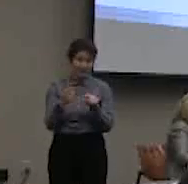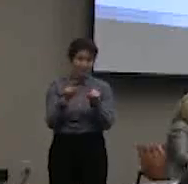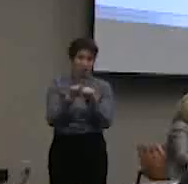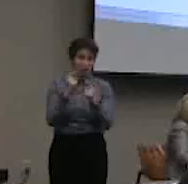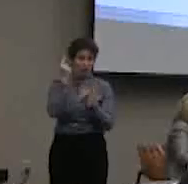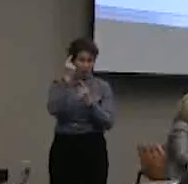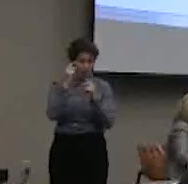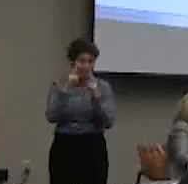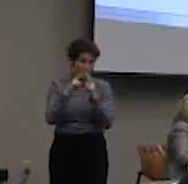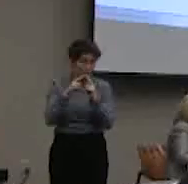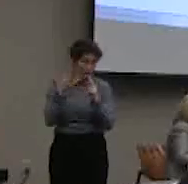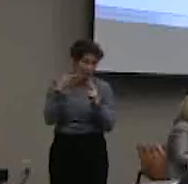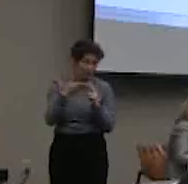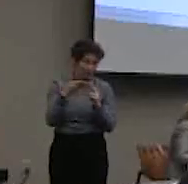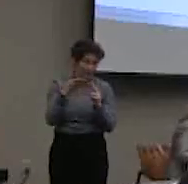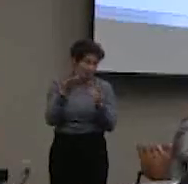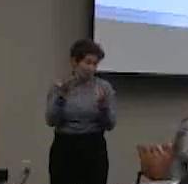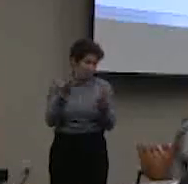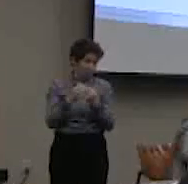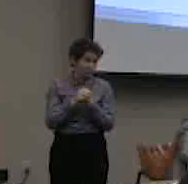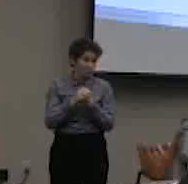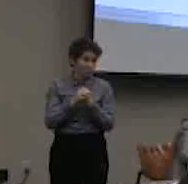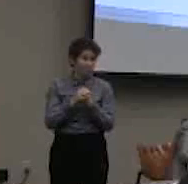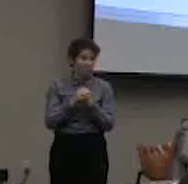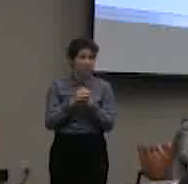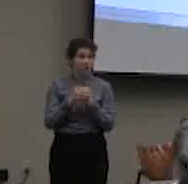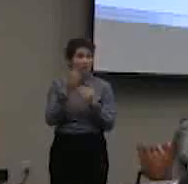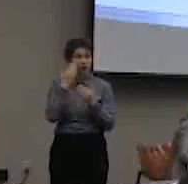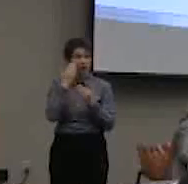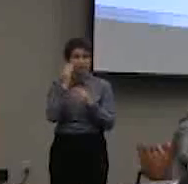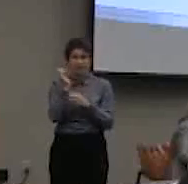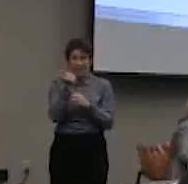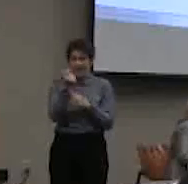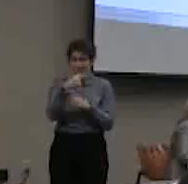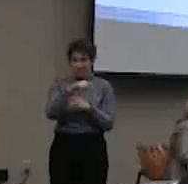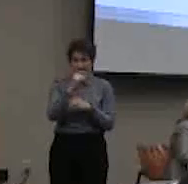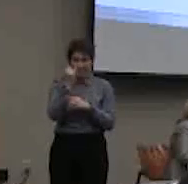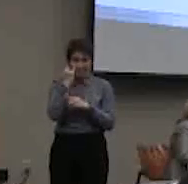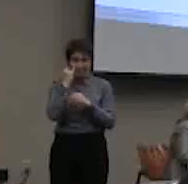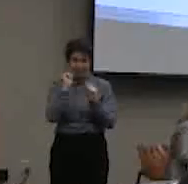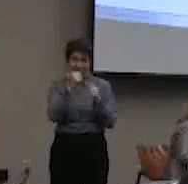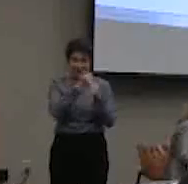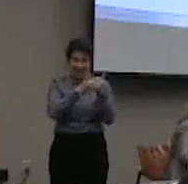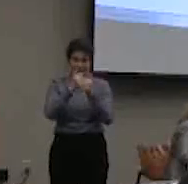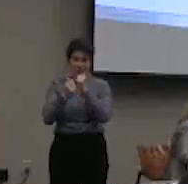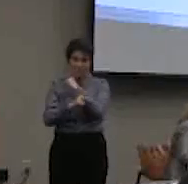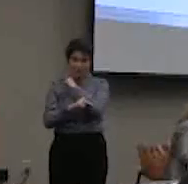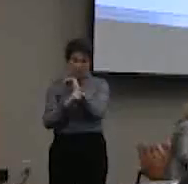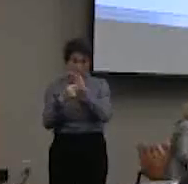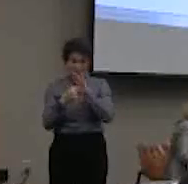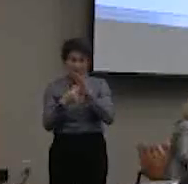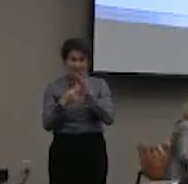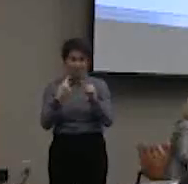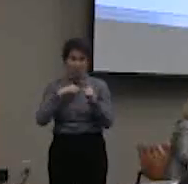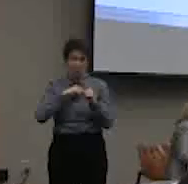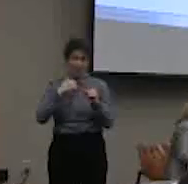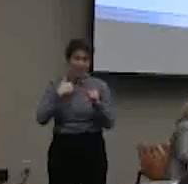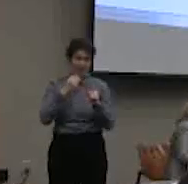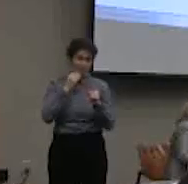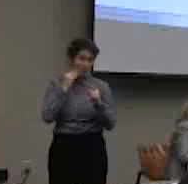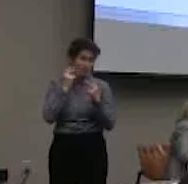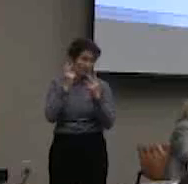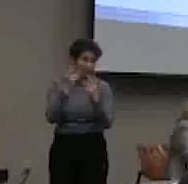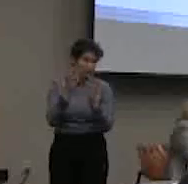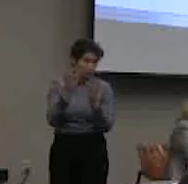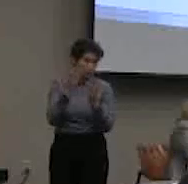table. You know, in any of these groups, we have, in every single parish that you represent, we have home visitors that go out and work